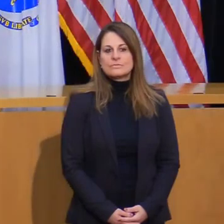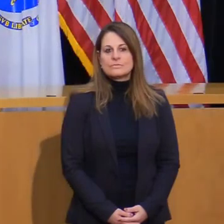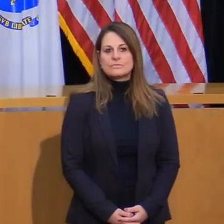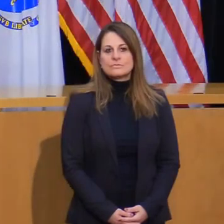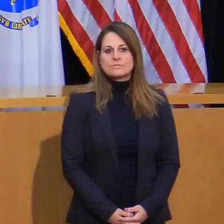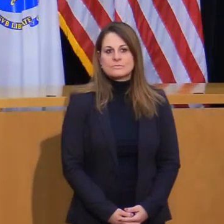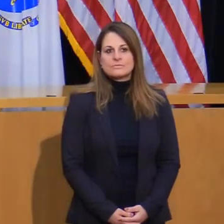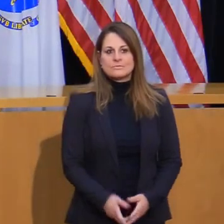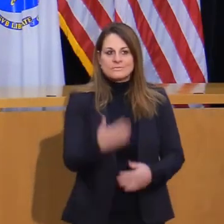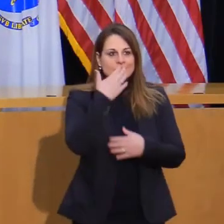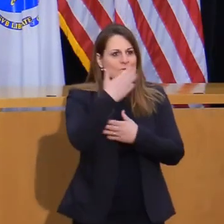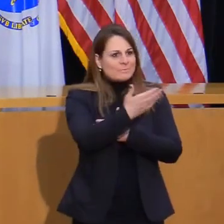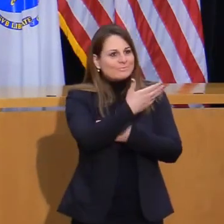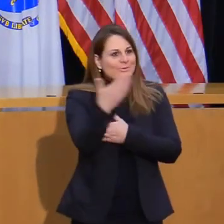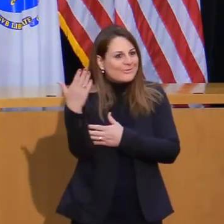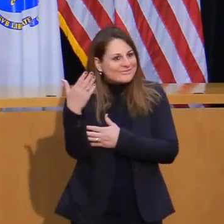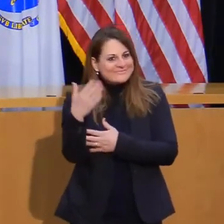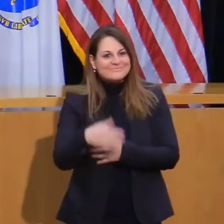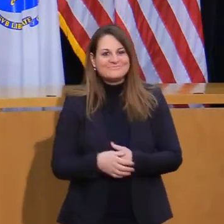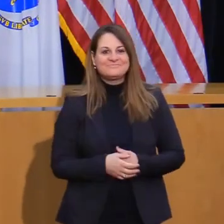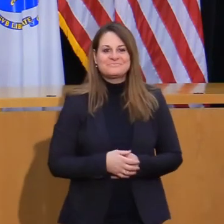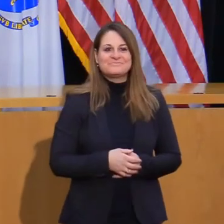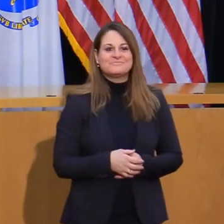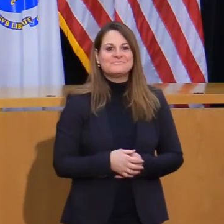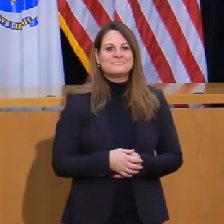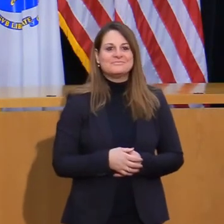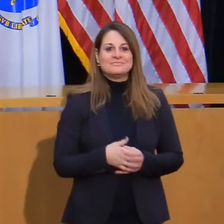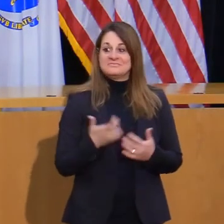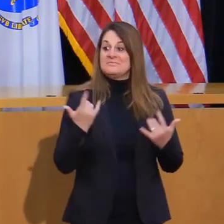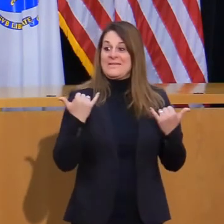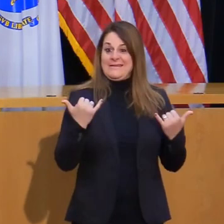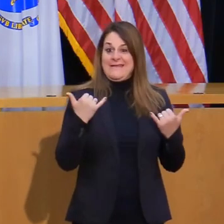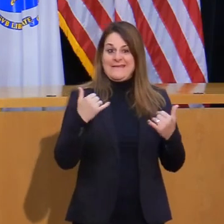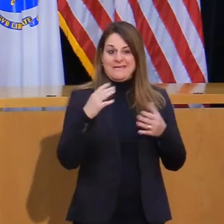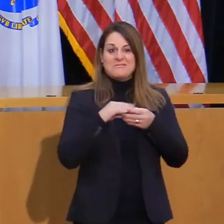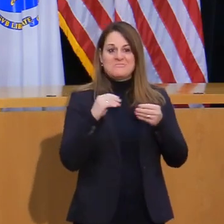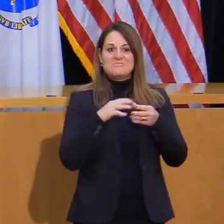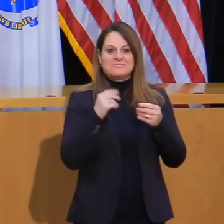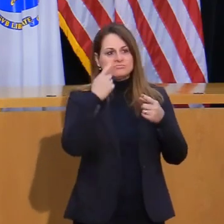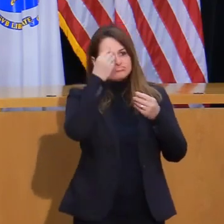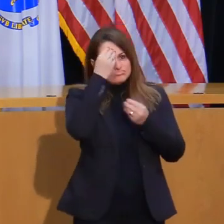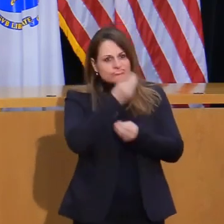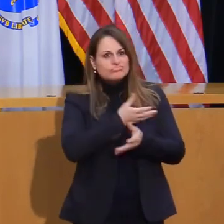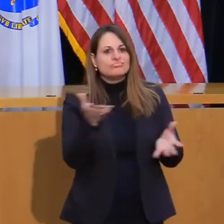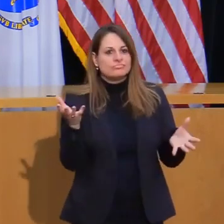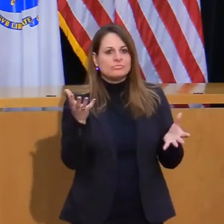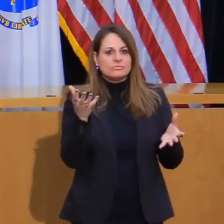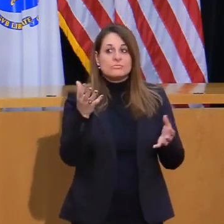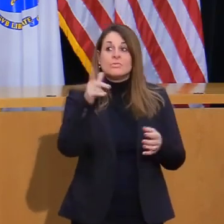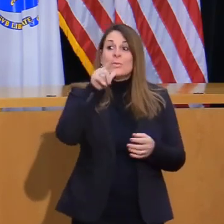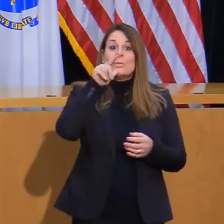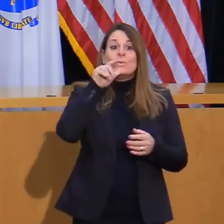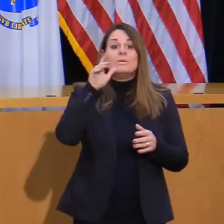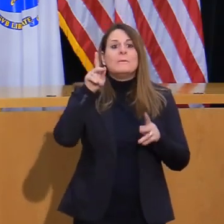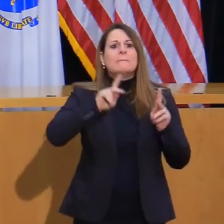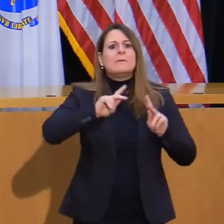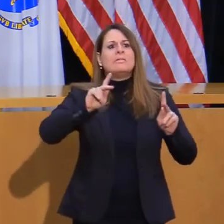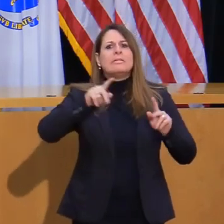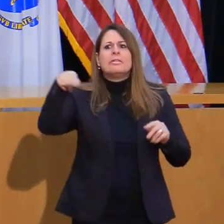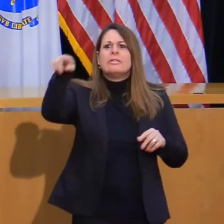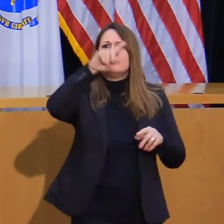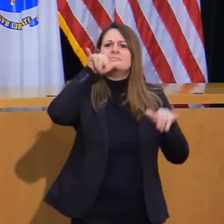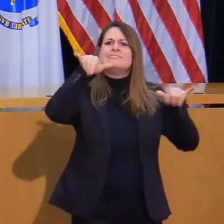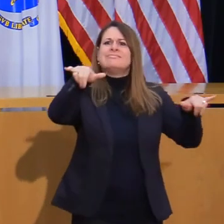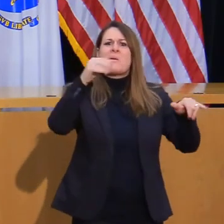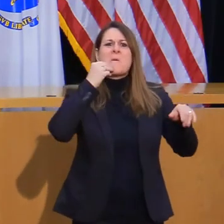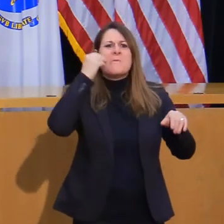Good morning. Today we're going to share details on the Commonwealth's plan to vaccinate homebound individuals and give an update on vaccine